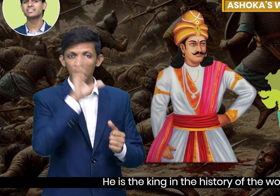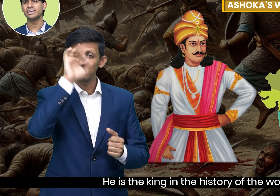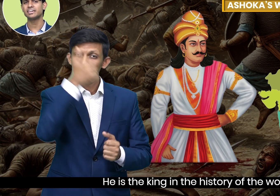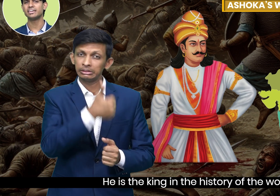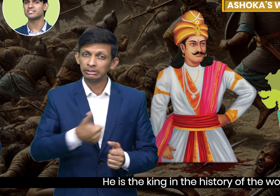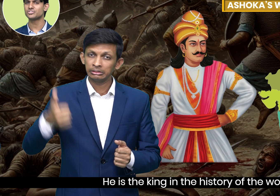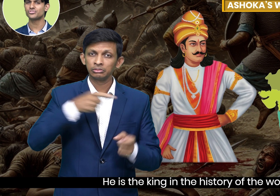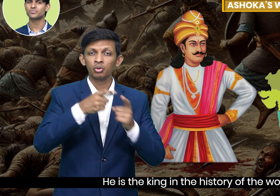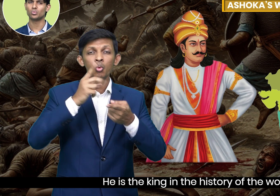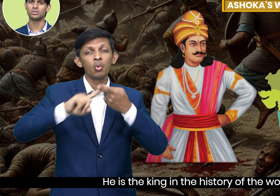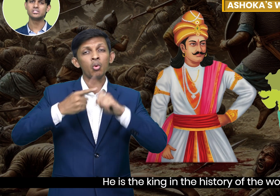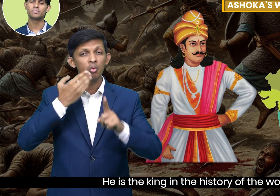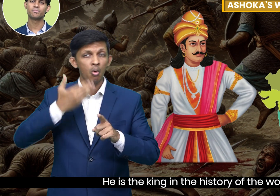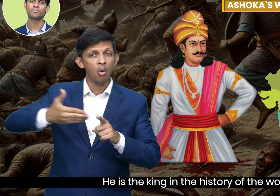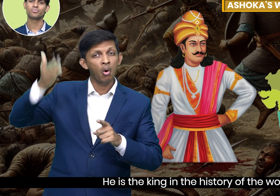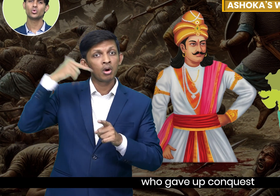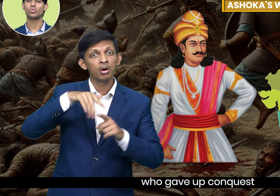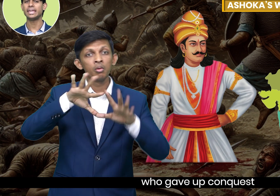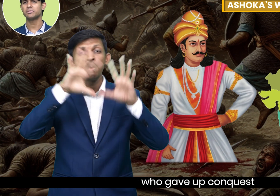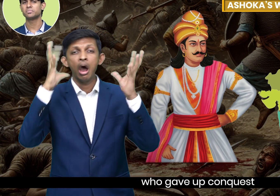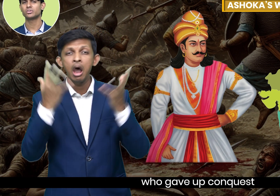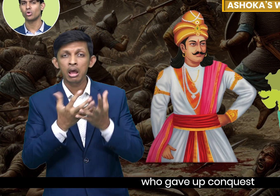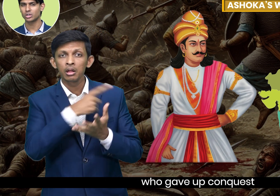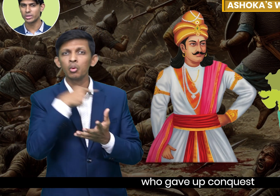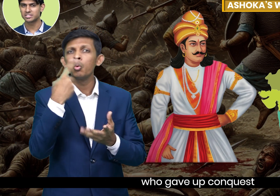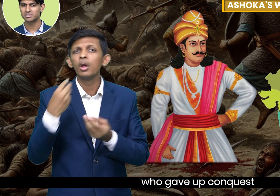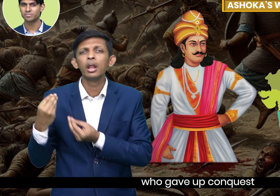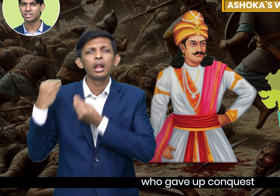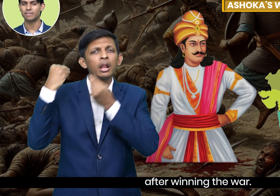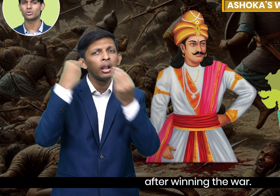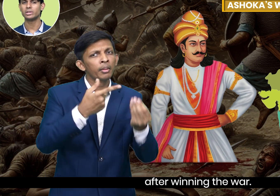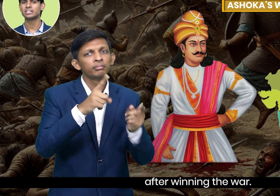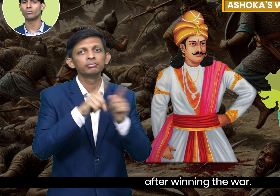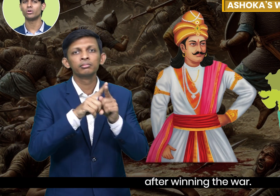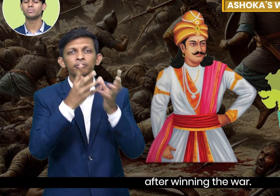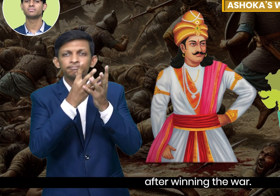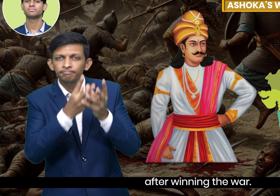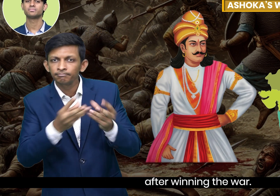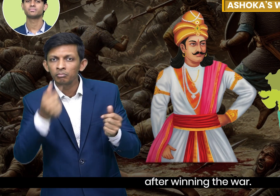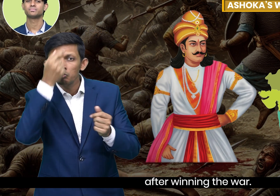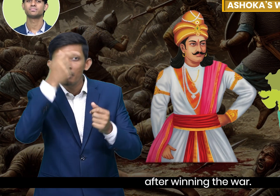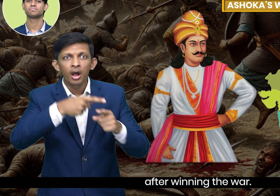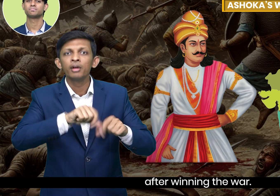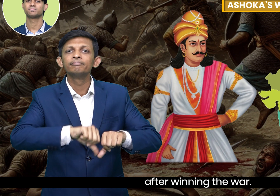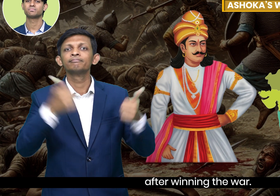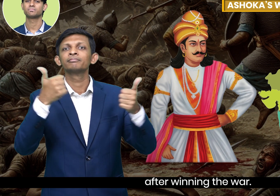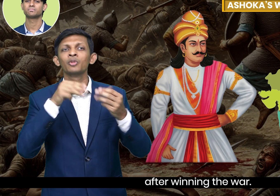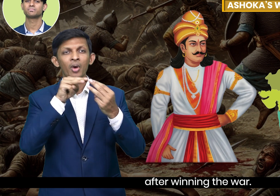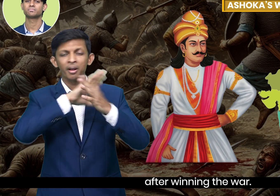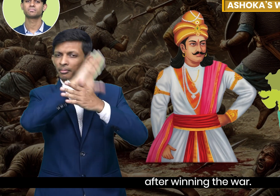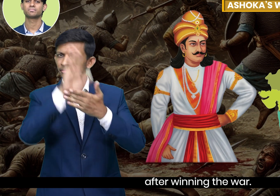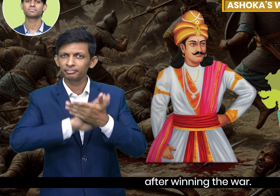He is the king in the history of the world who gave up conquest after winning the war.